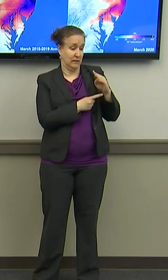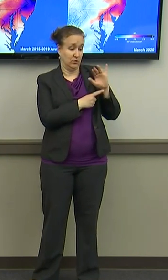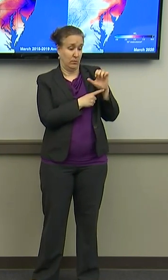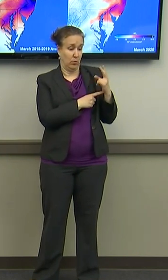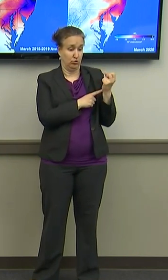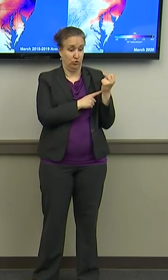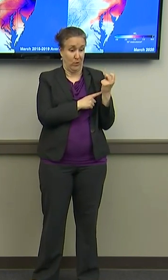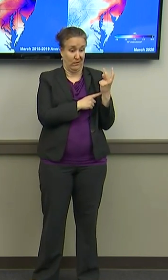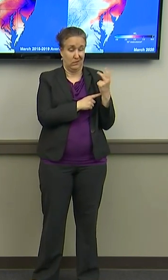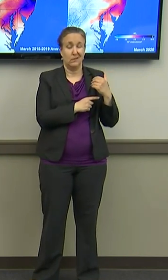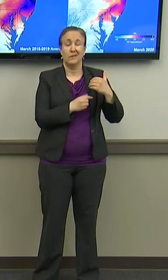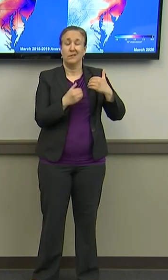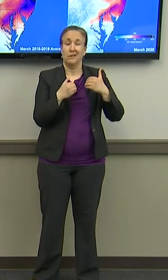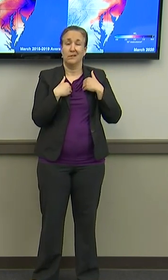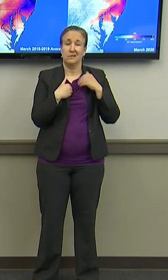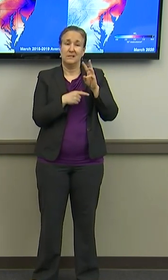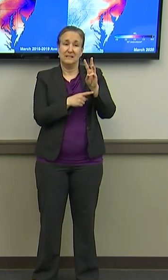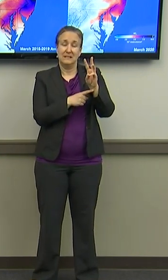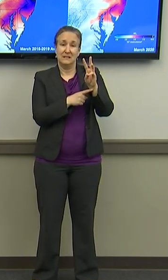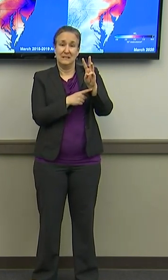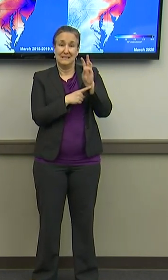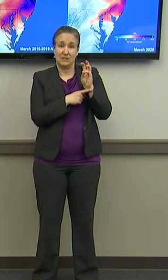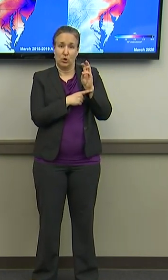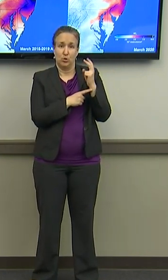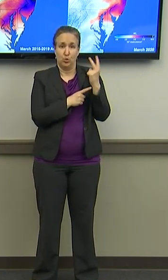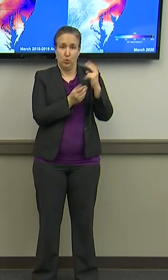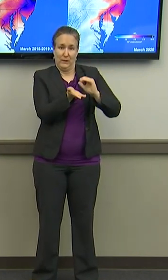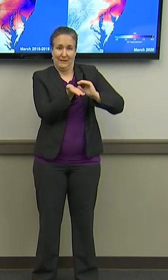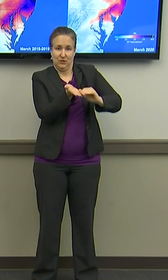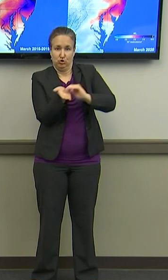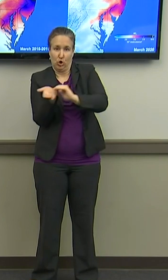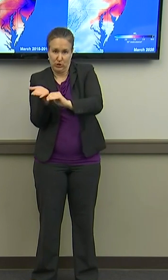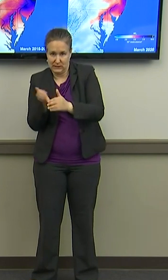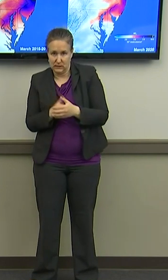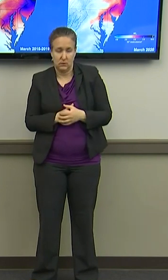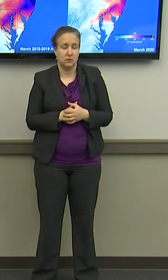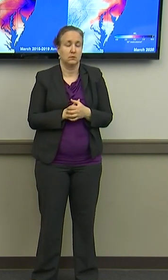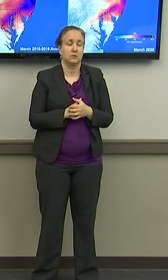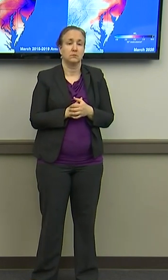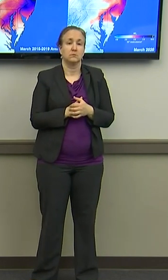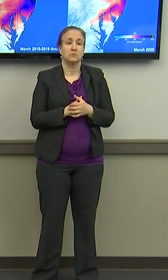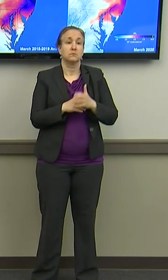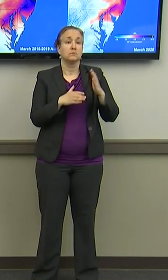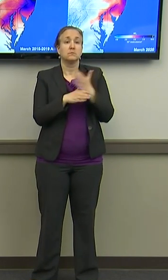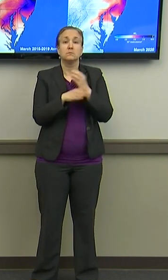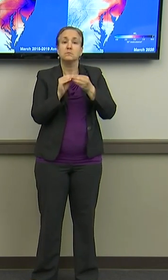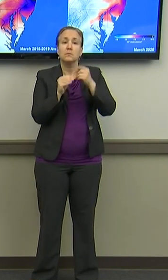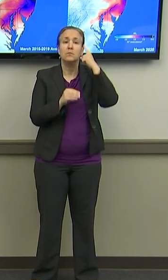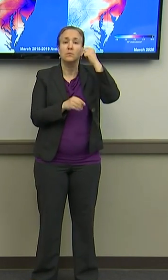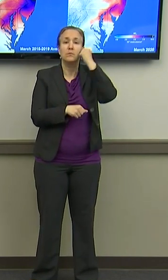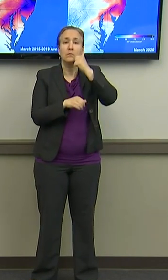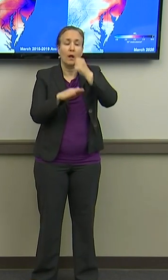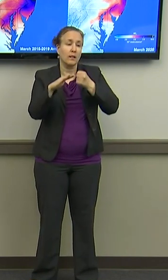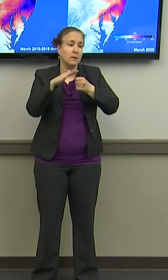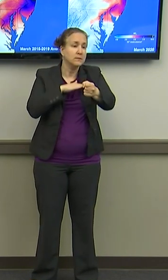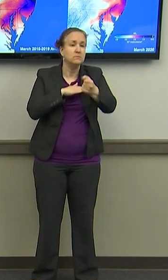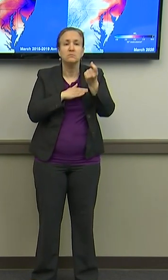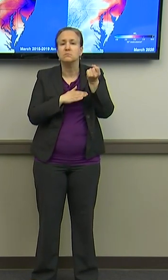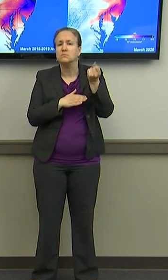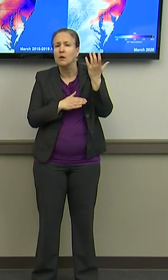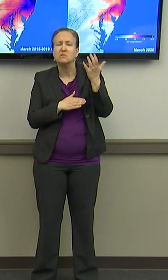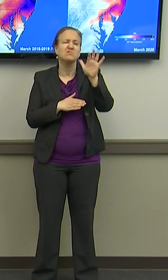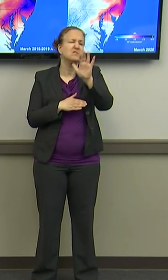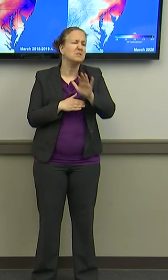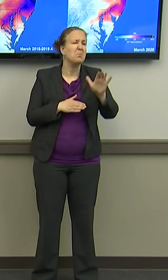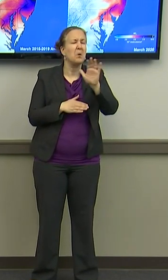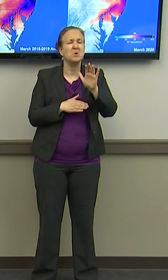12th, there have been 602 discharges. The average number of daily commits is running